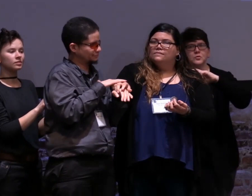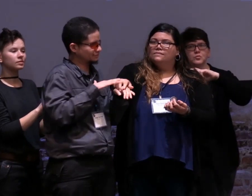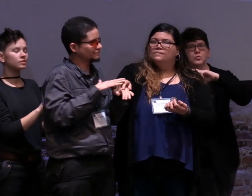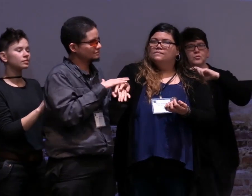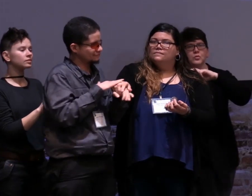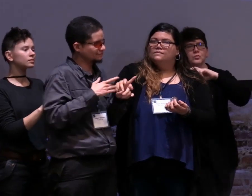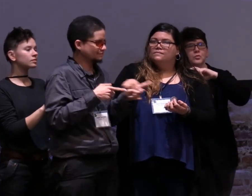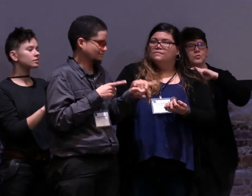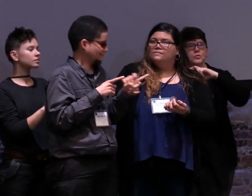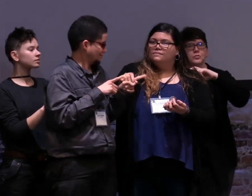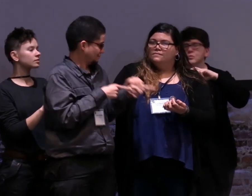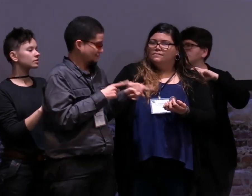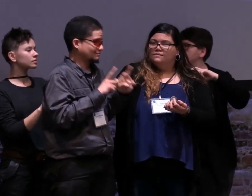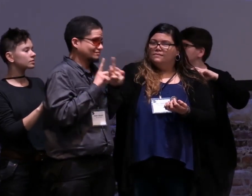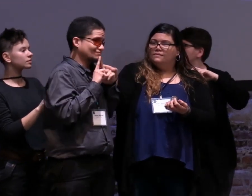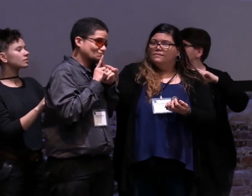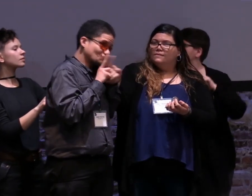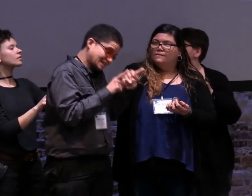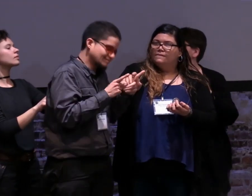has Braille on it,